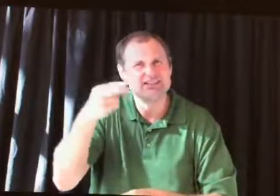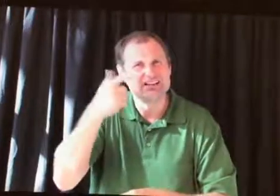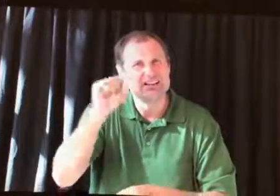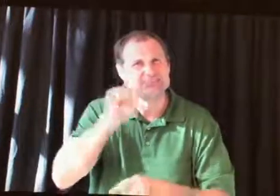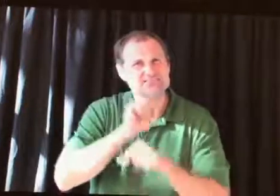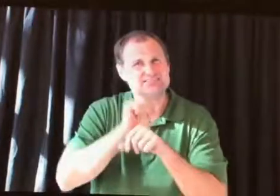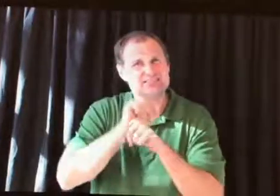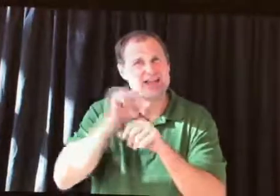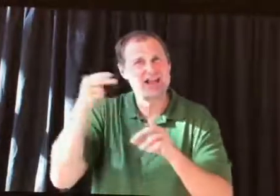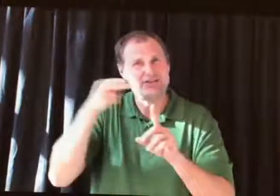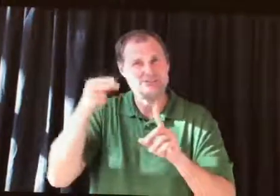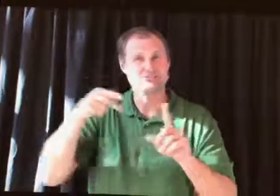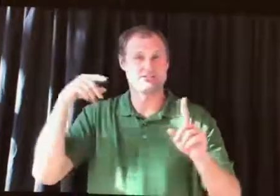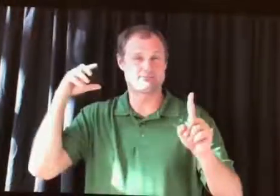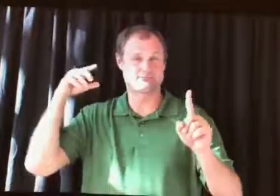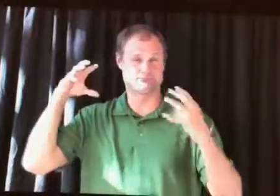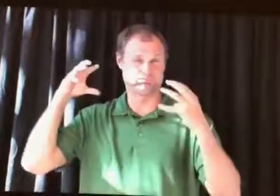Inside that blimp was hydrogen.